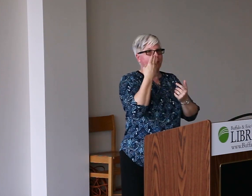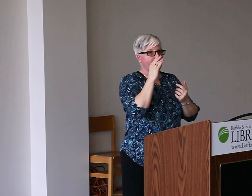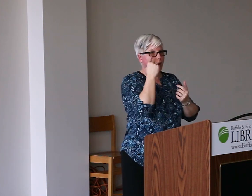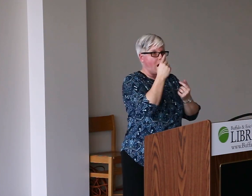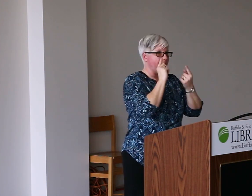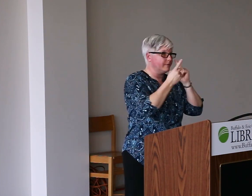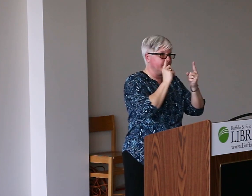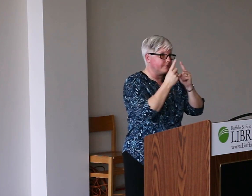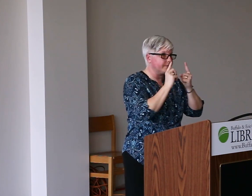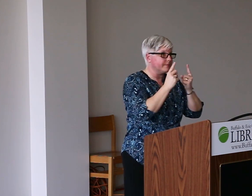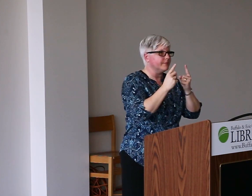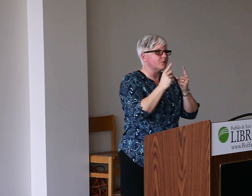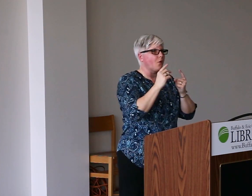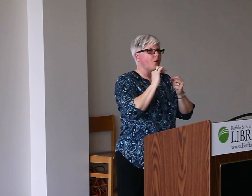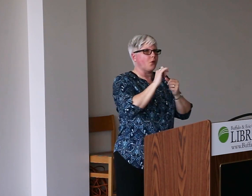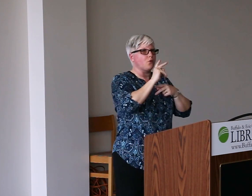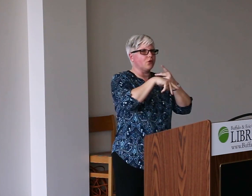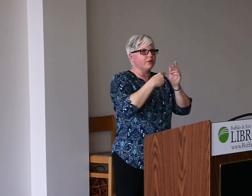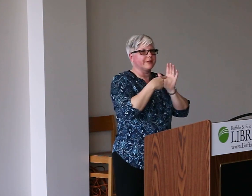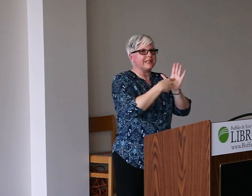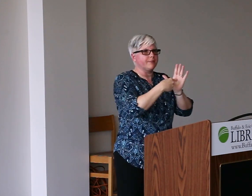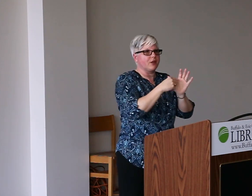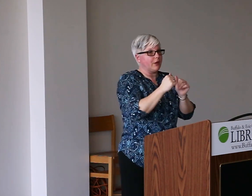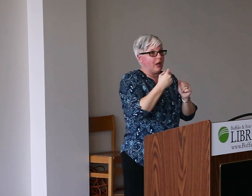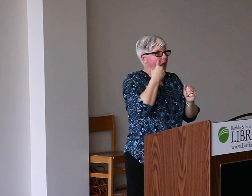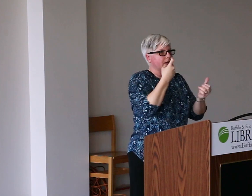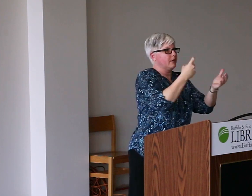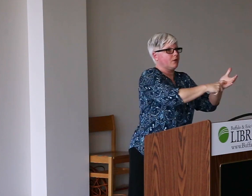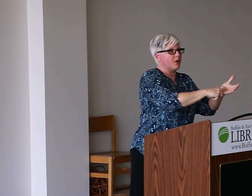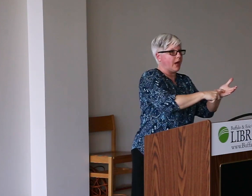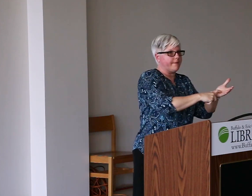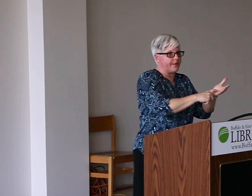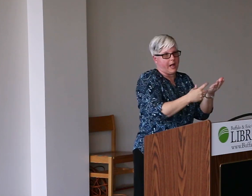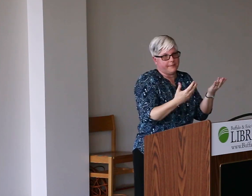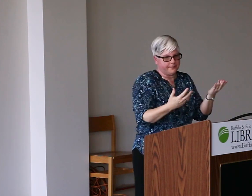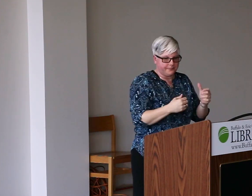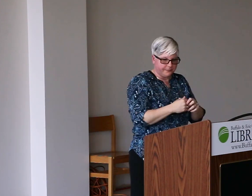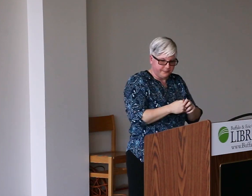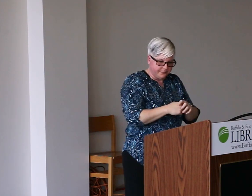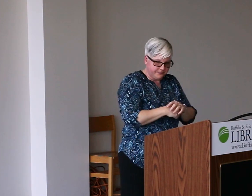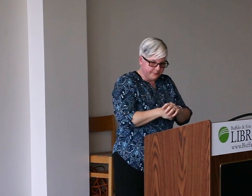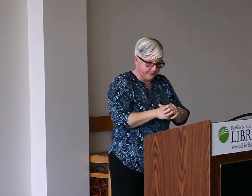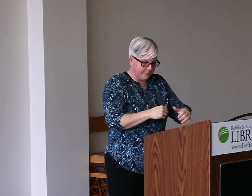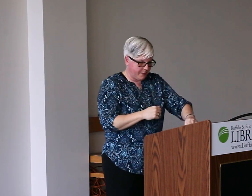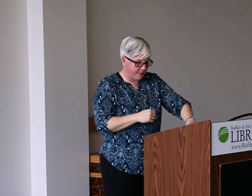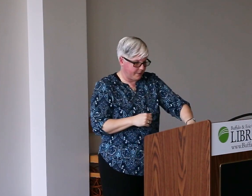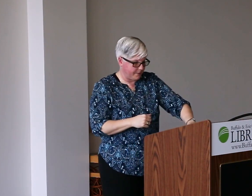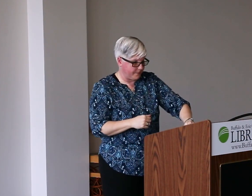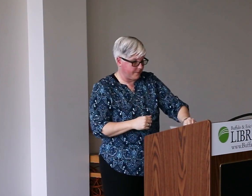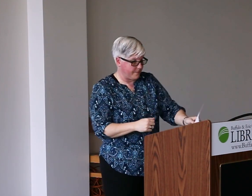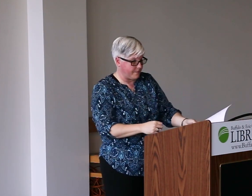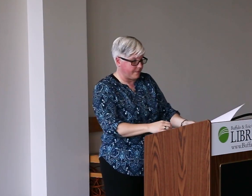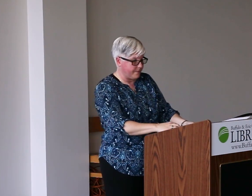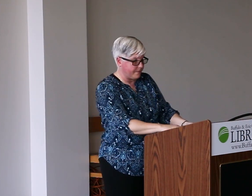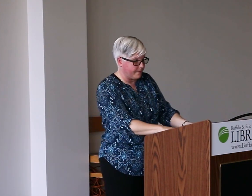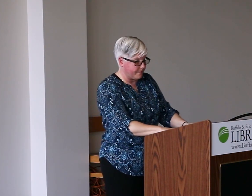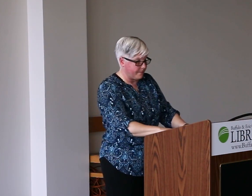separated a little bit. They have blue eyes or different color eyes. And those are different ways to identify it.